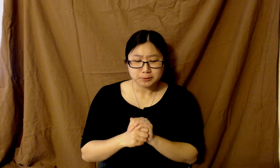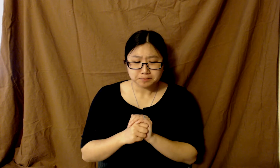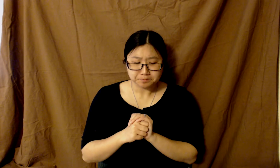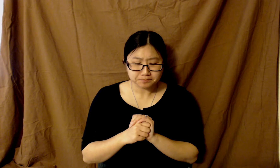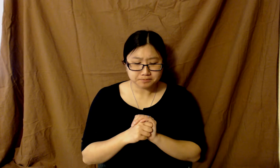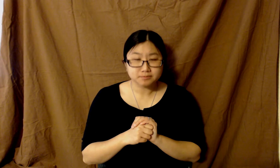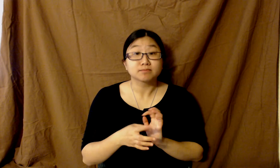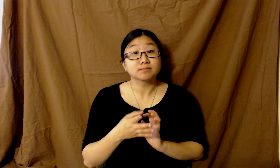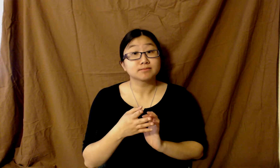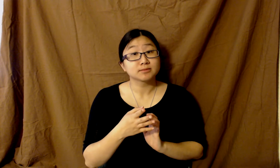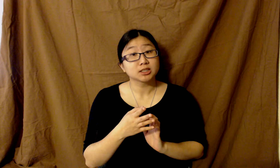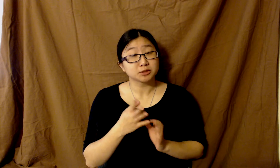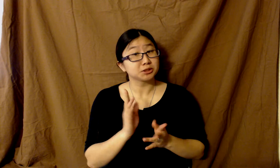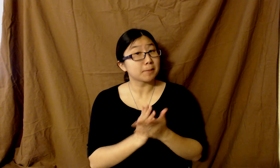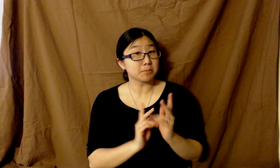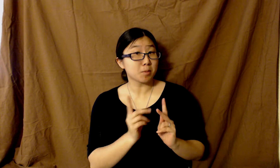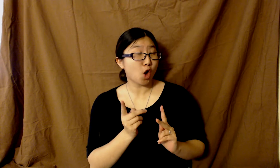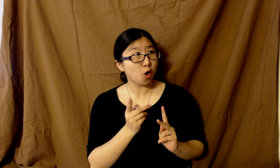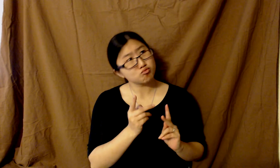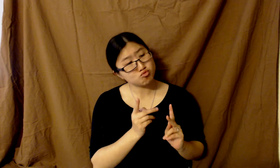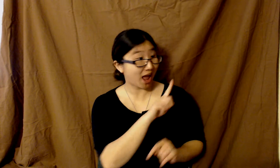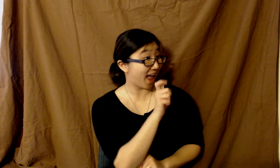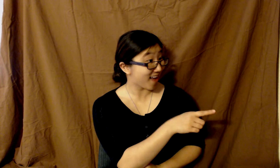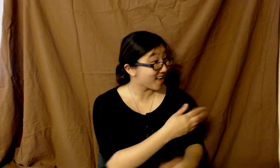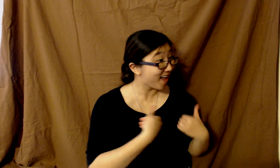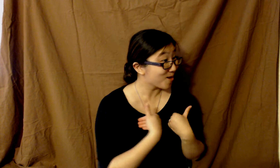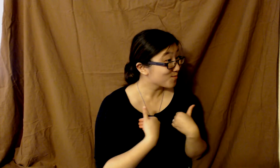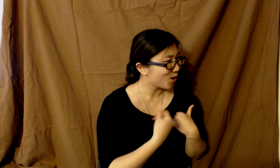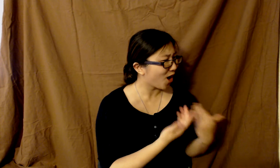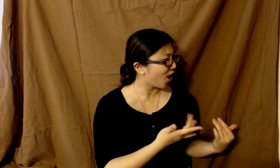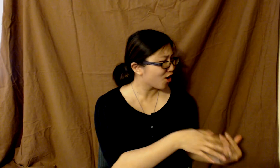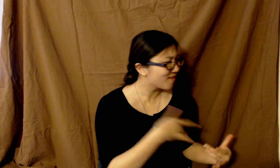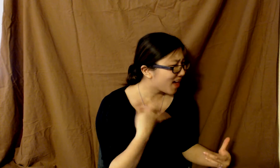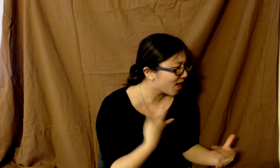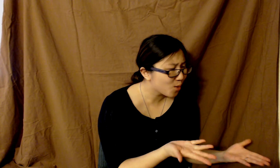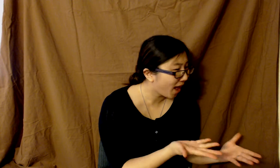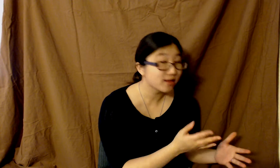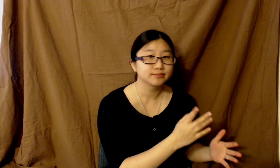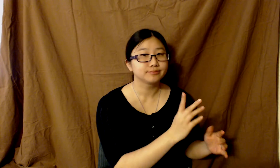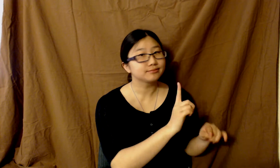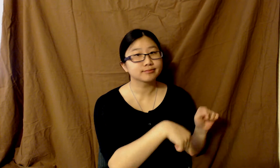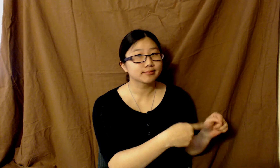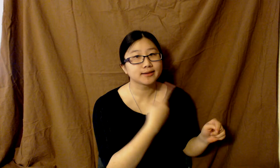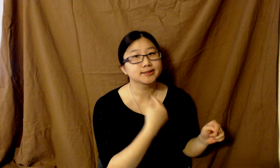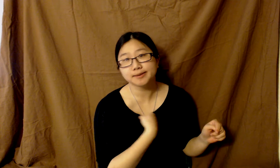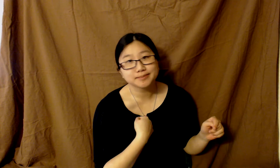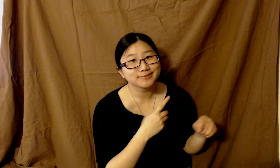And that is true. But any of you in relationships, at least this is my case, just because you ask someone that you're with, or your